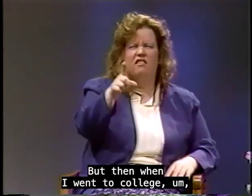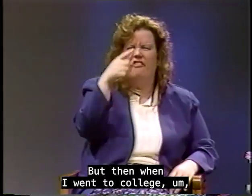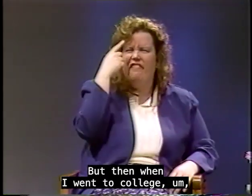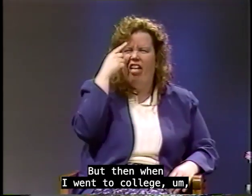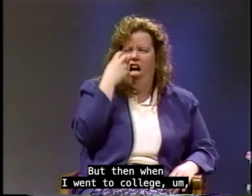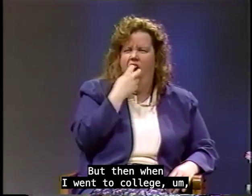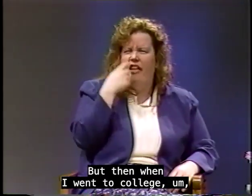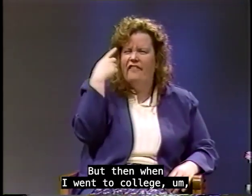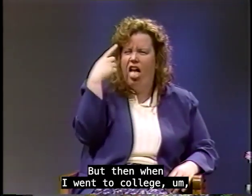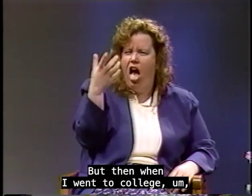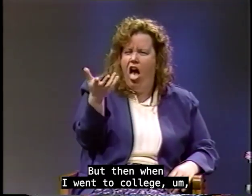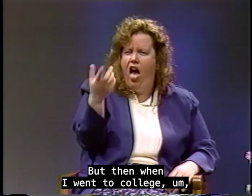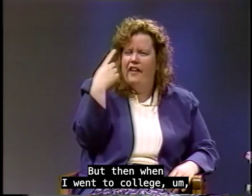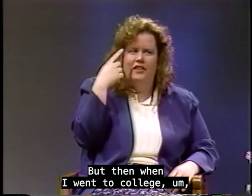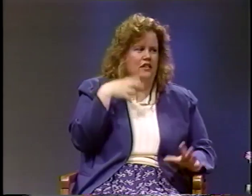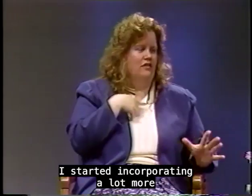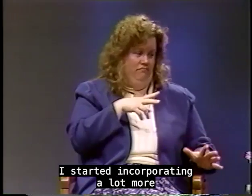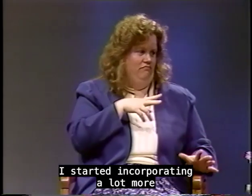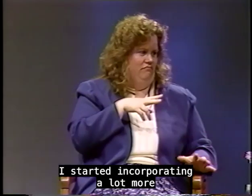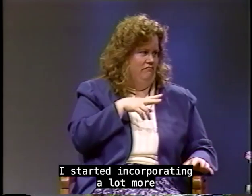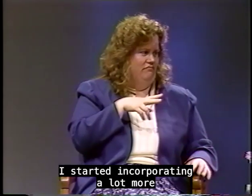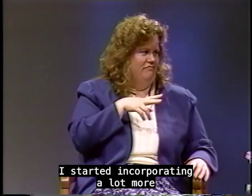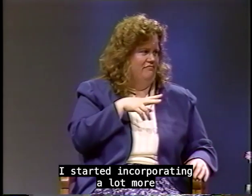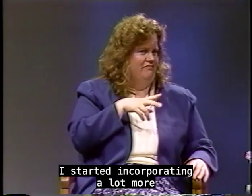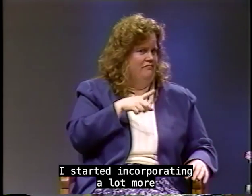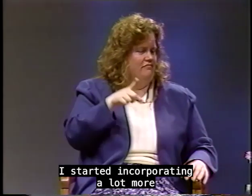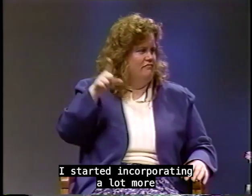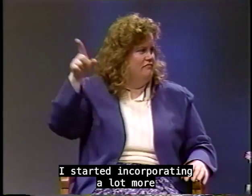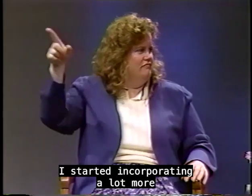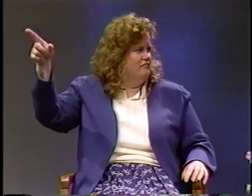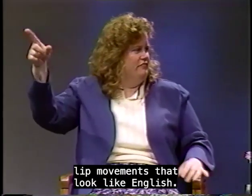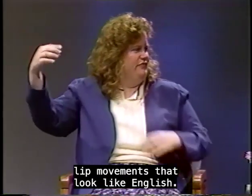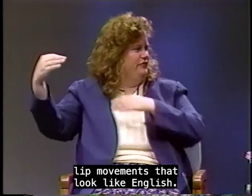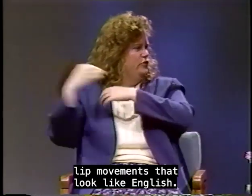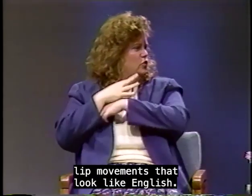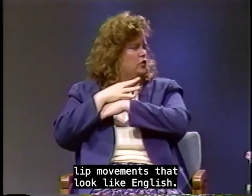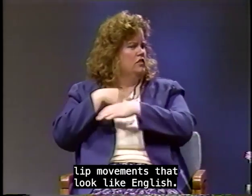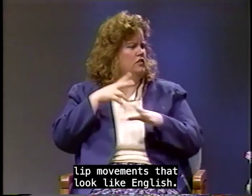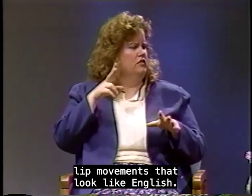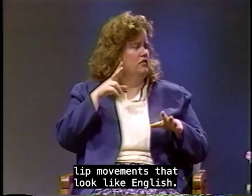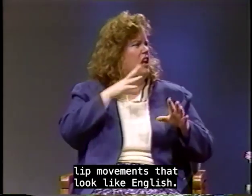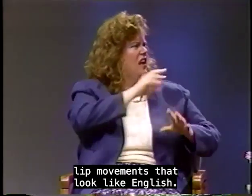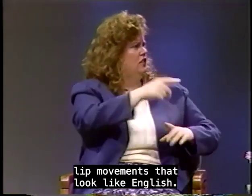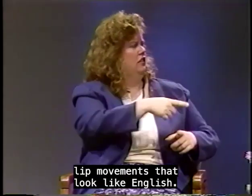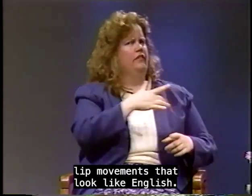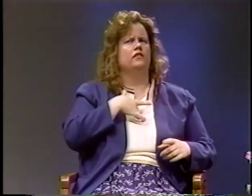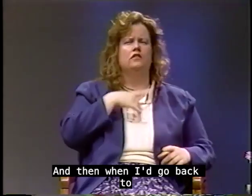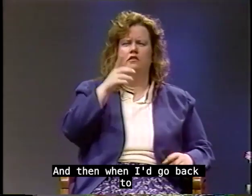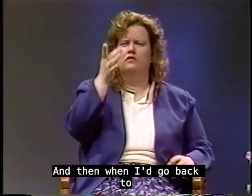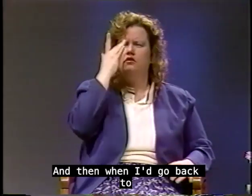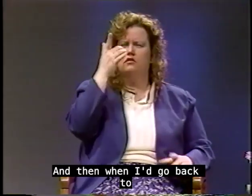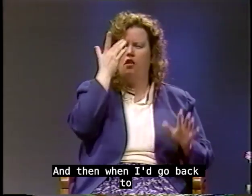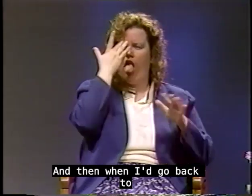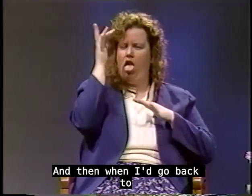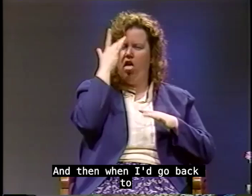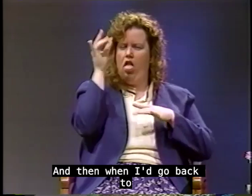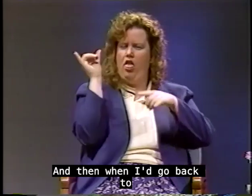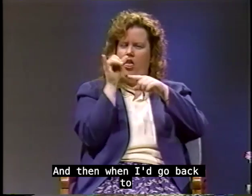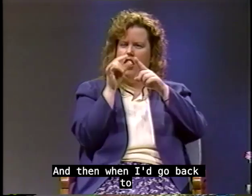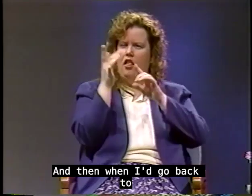went to college, I started incorporating a lot more lip movements that looked like English. And then when I'd go back to visit friends, they'd